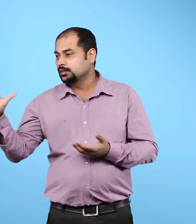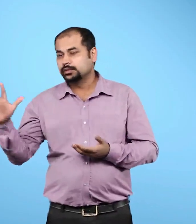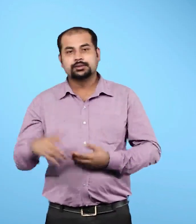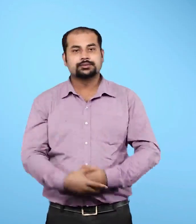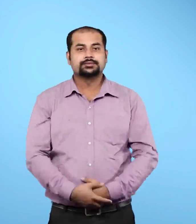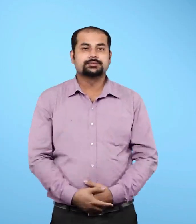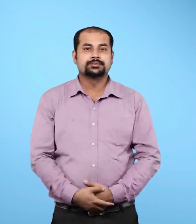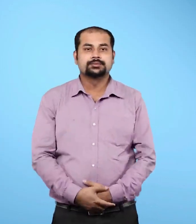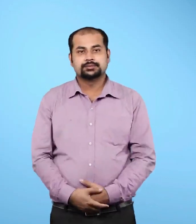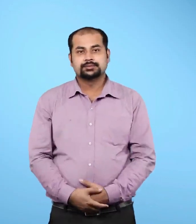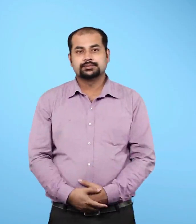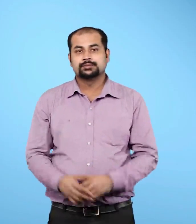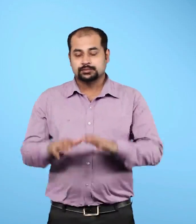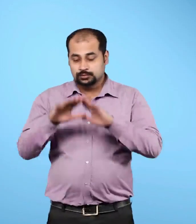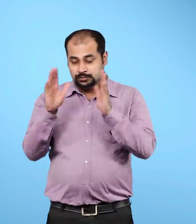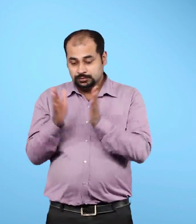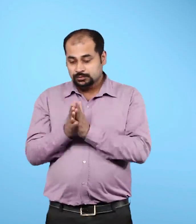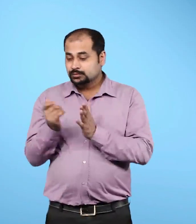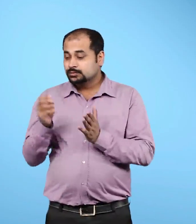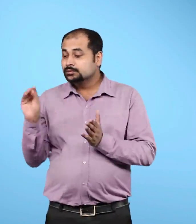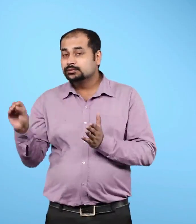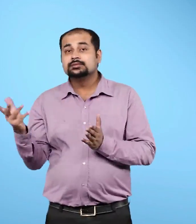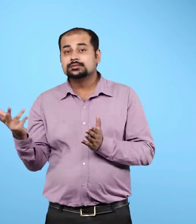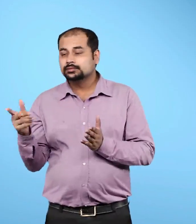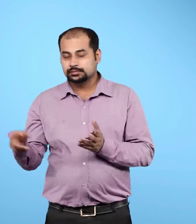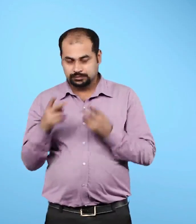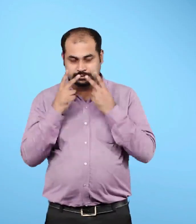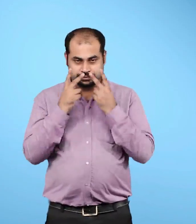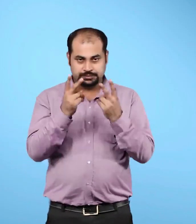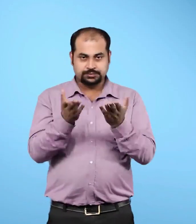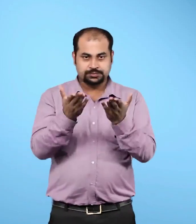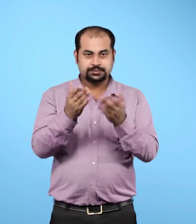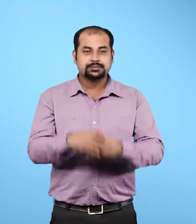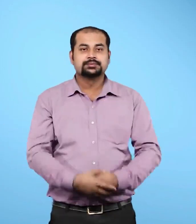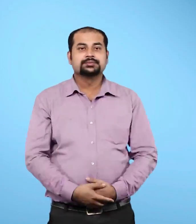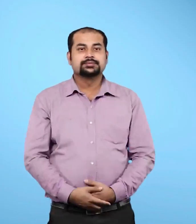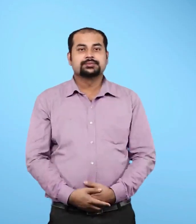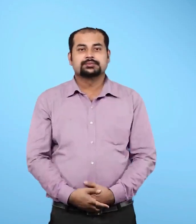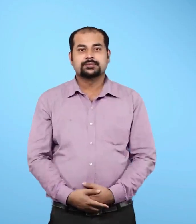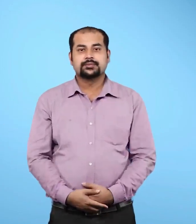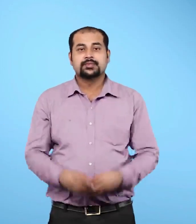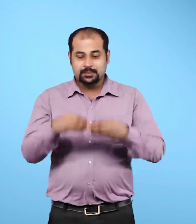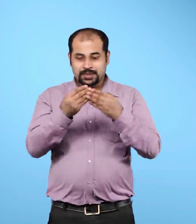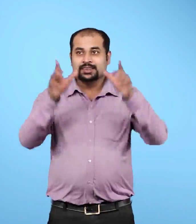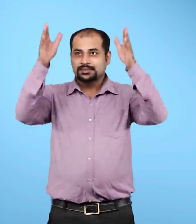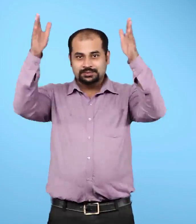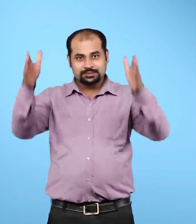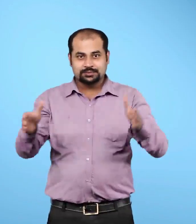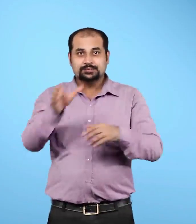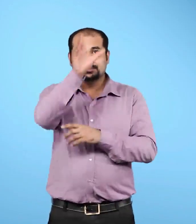Then what will be the total bill amount? Row 1,